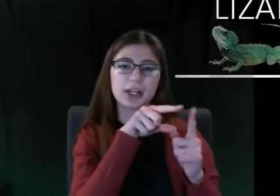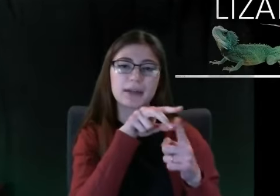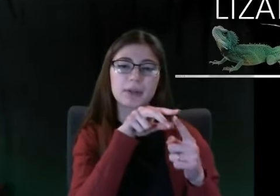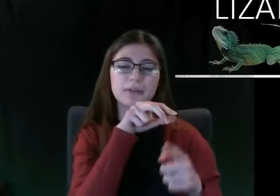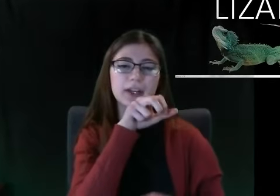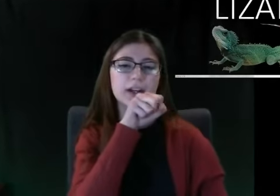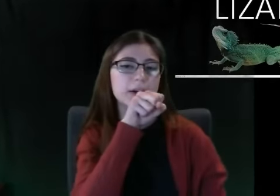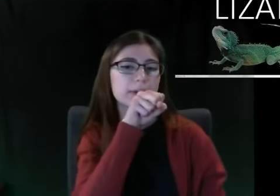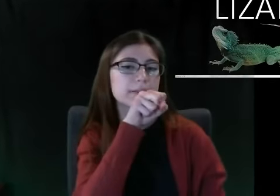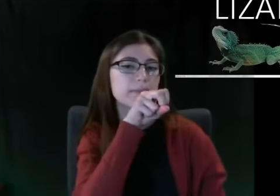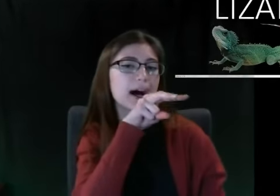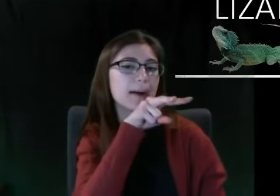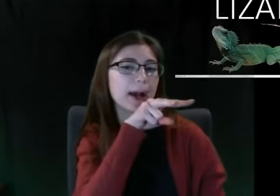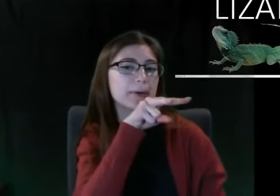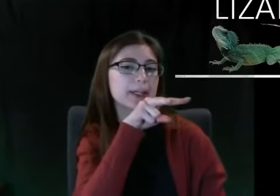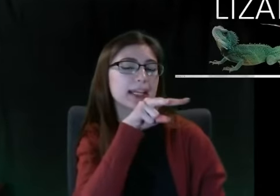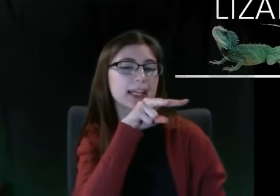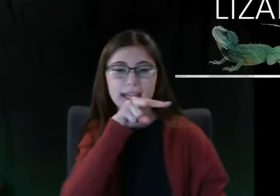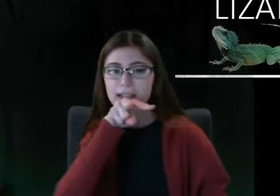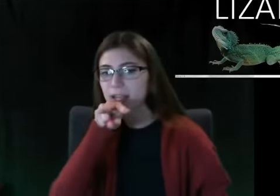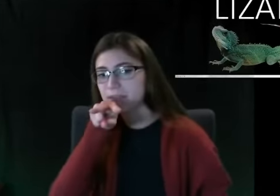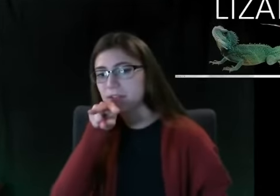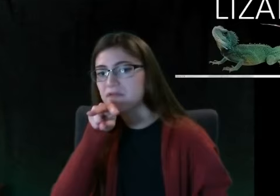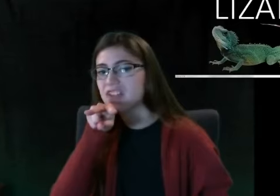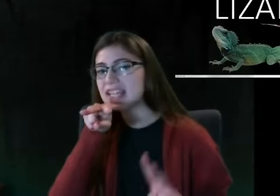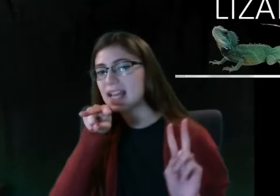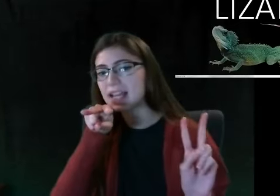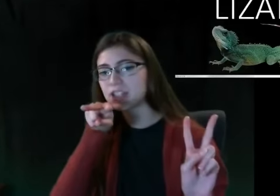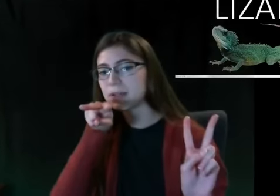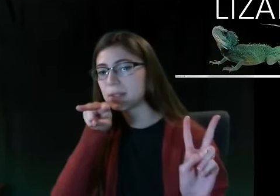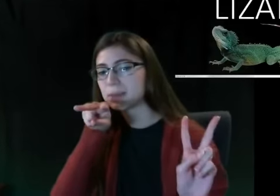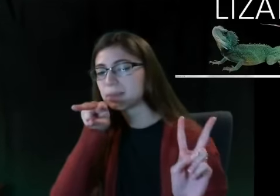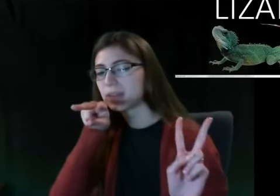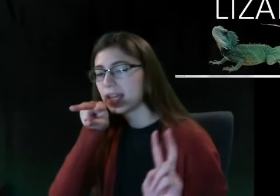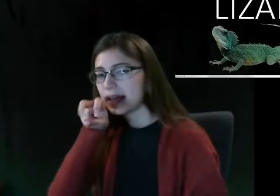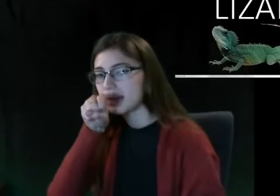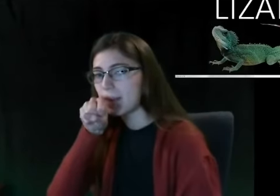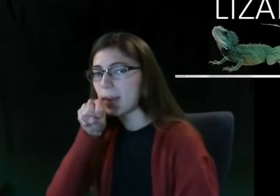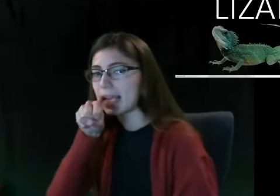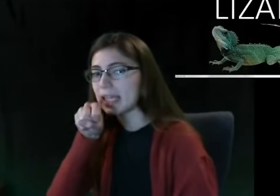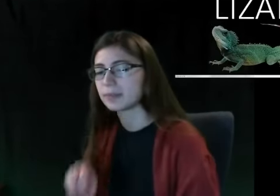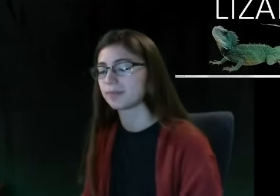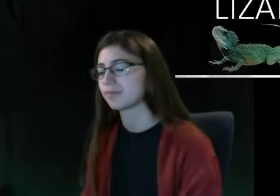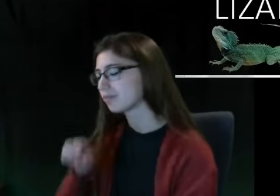middle finger, are going to pop out in a kind of a V hand shape and then pop back in.